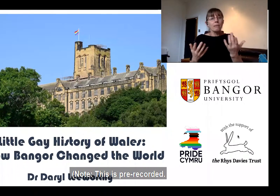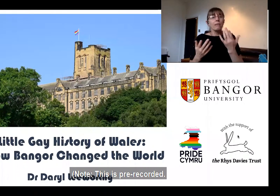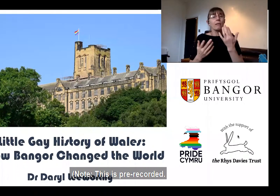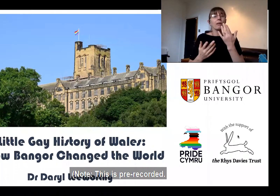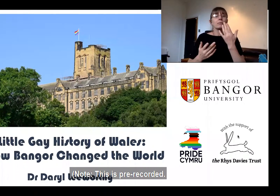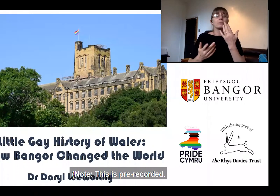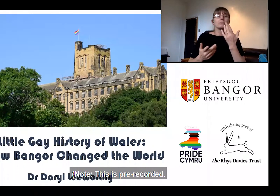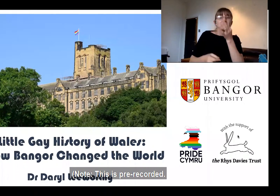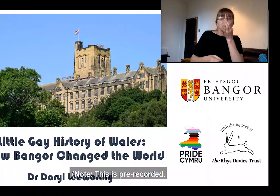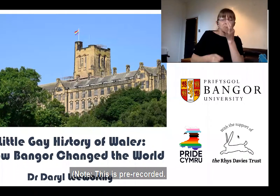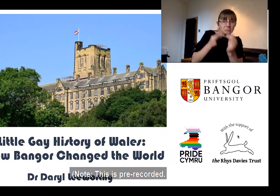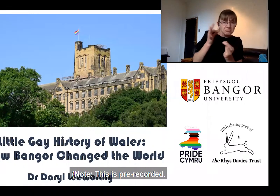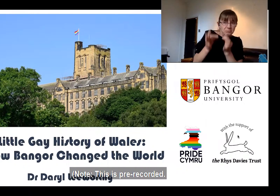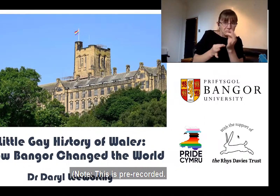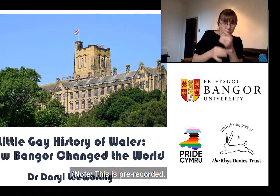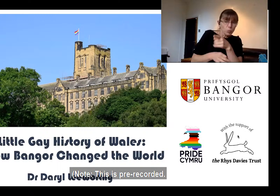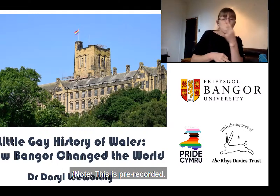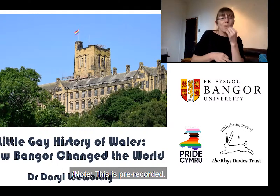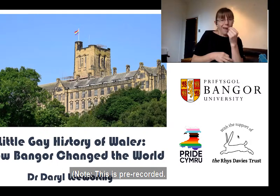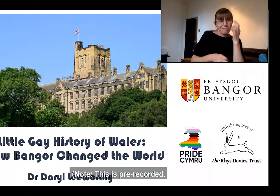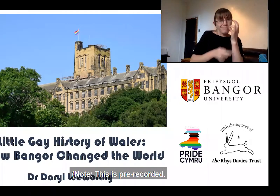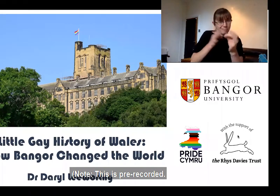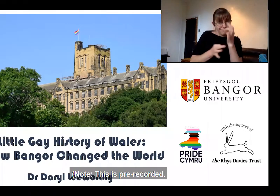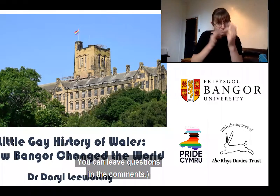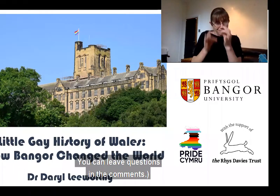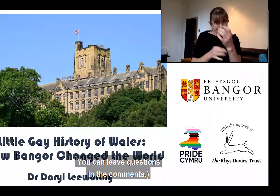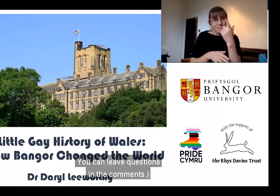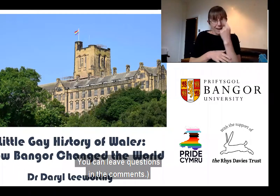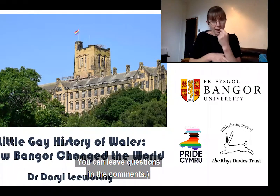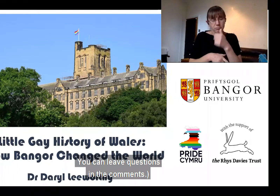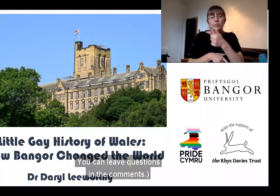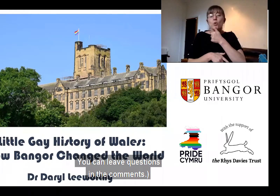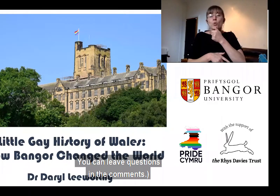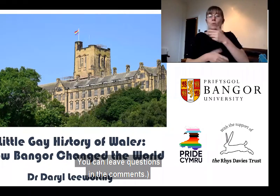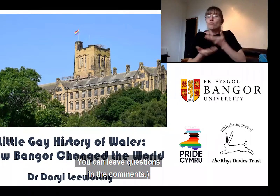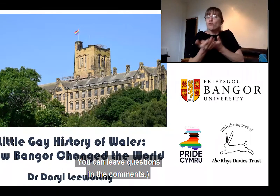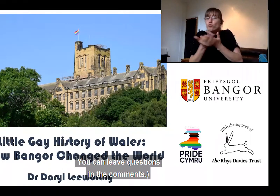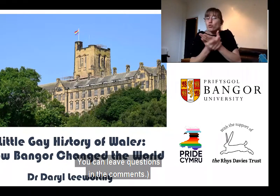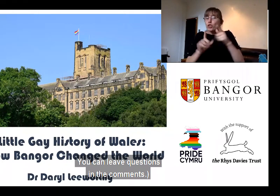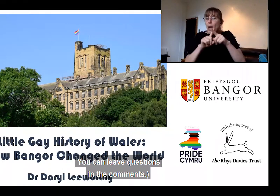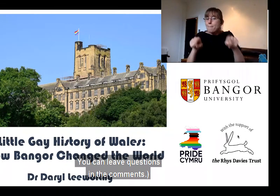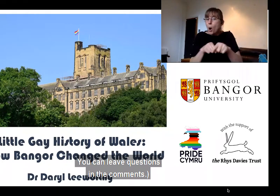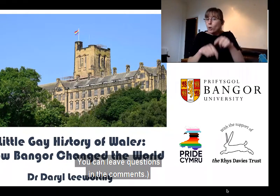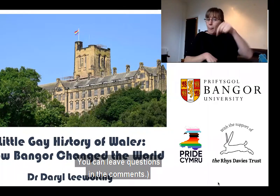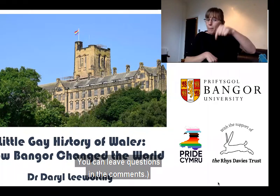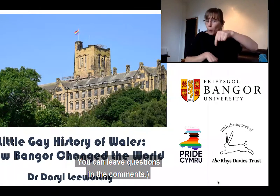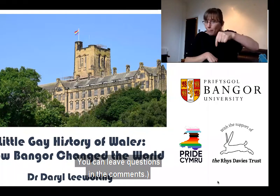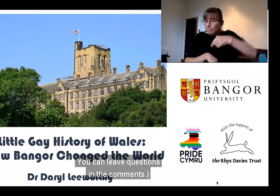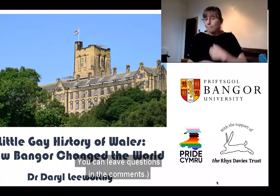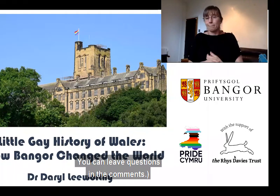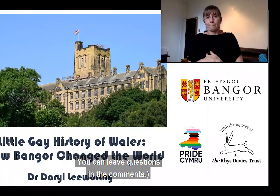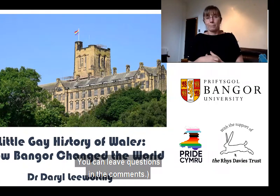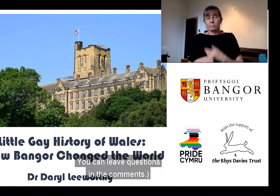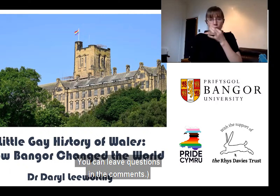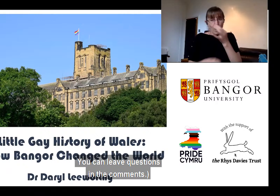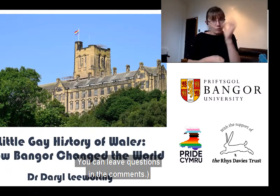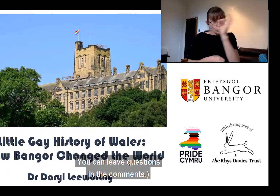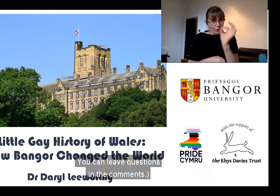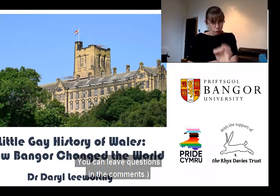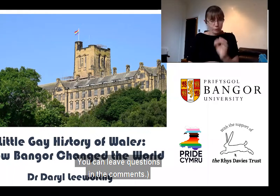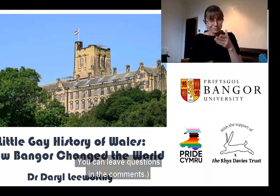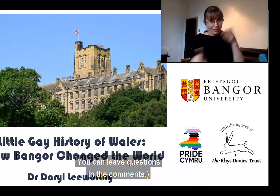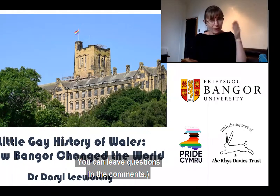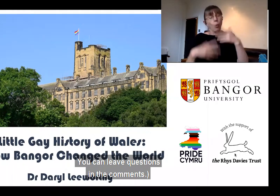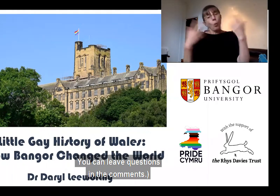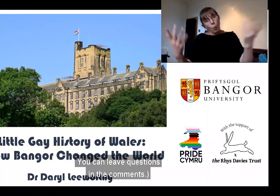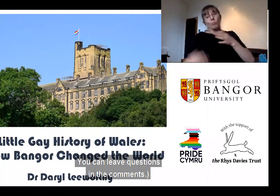to ask, you will be able to ask questions. You can use the chat box to ask questions directly,